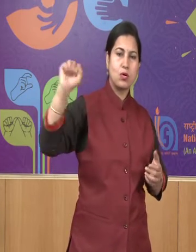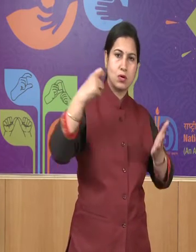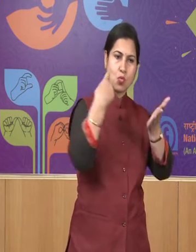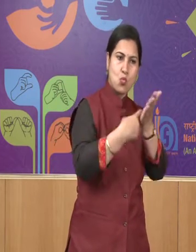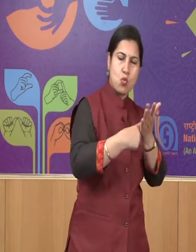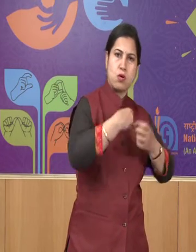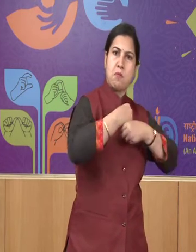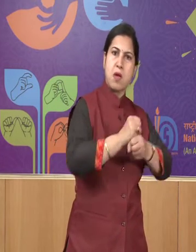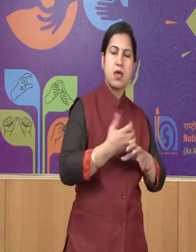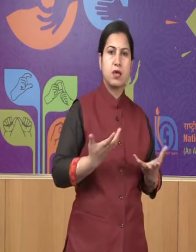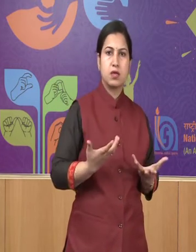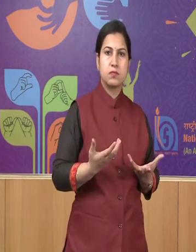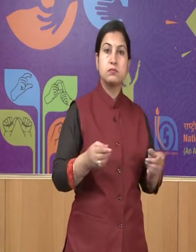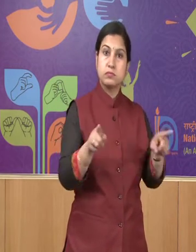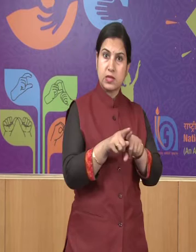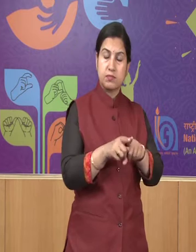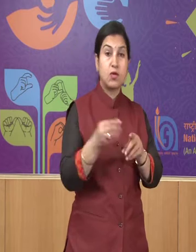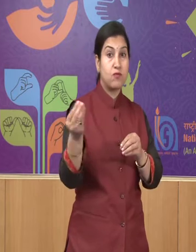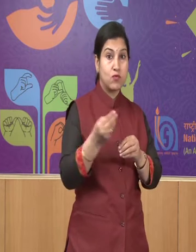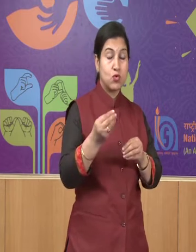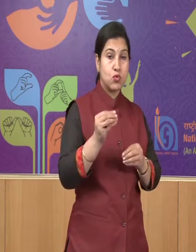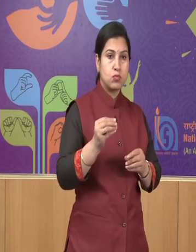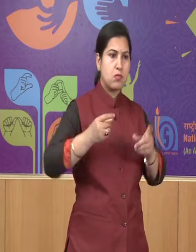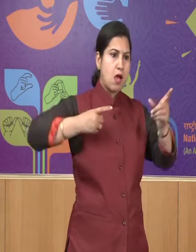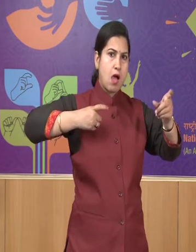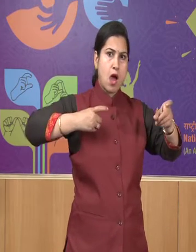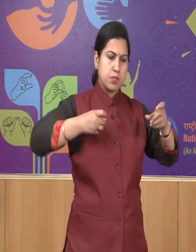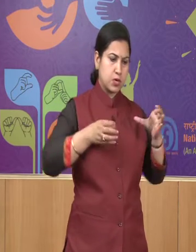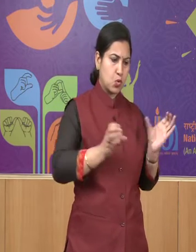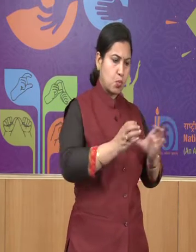Some sections of Indian army were also against the Britishers.